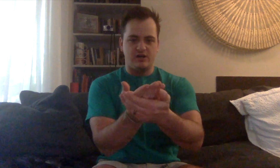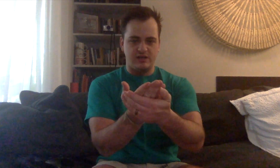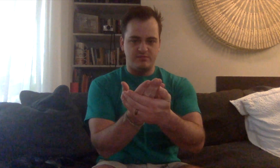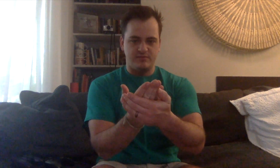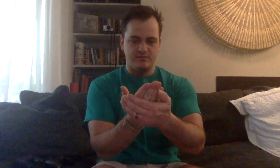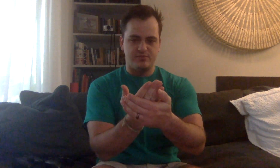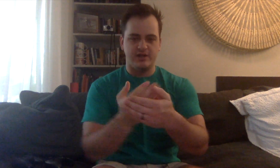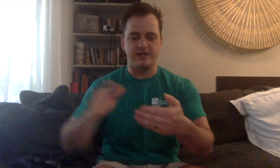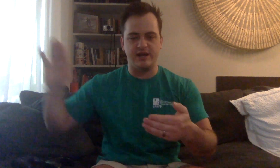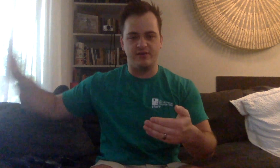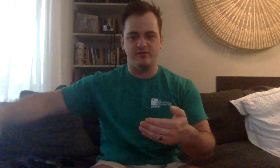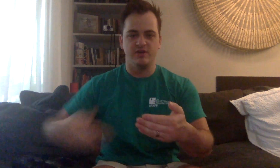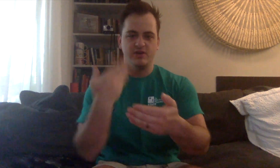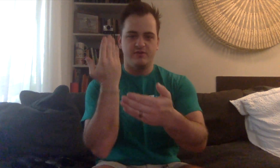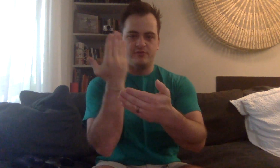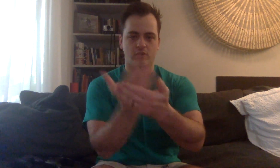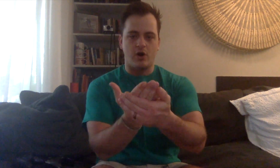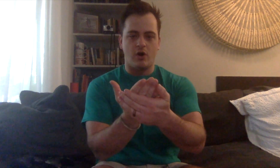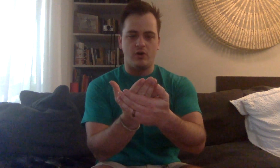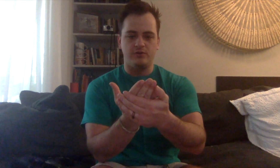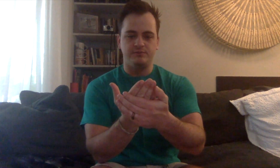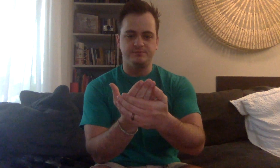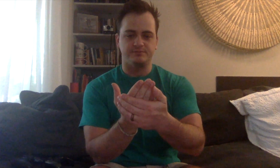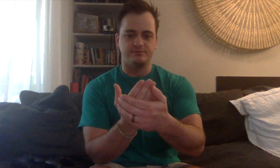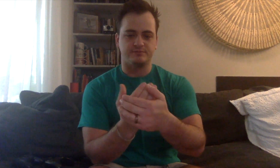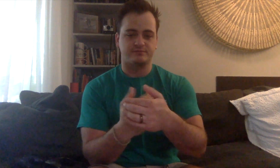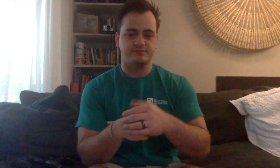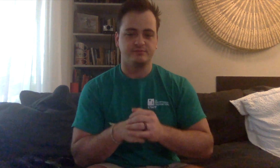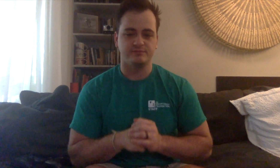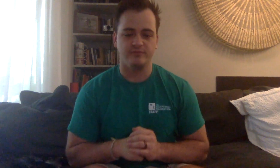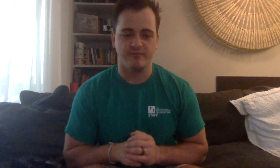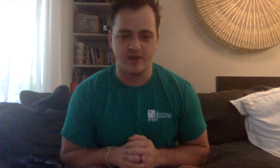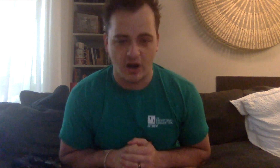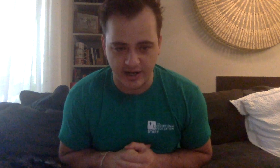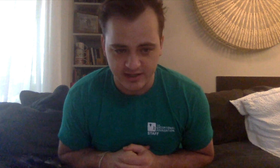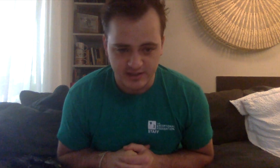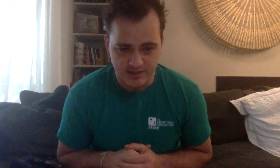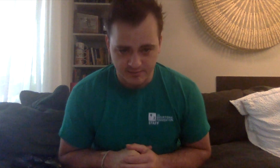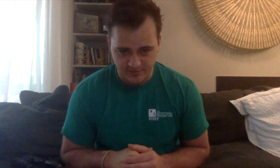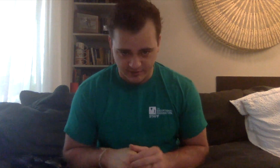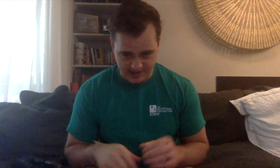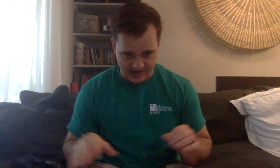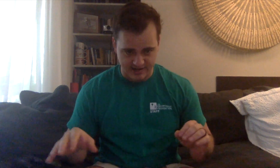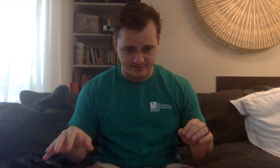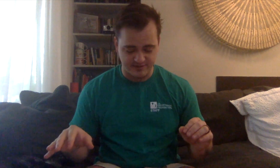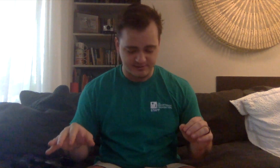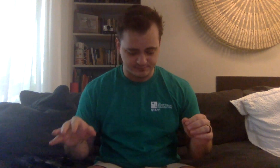up, bring it down. For all. All right, so we have